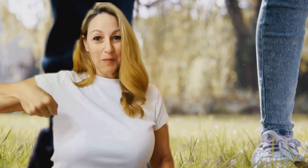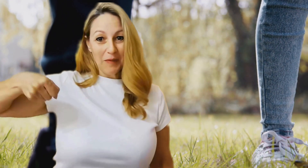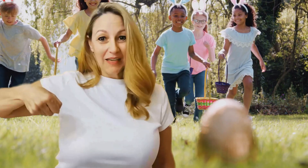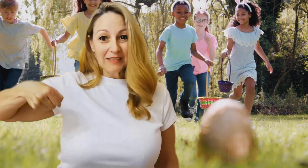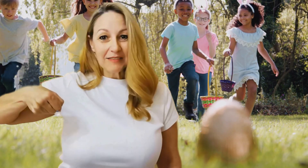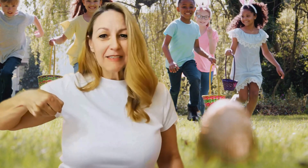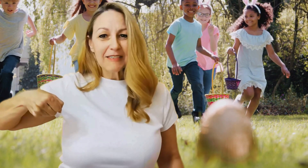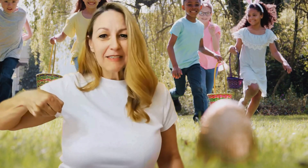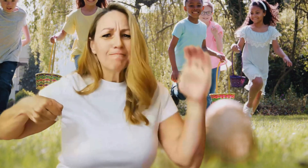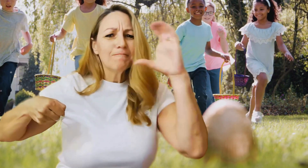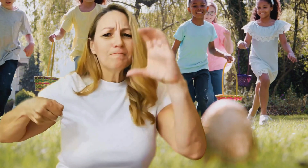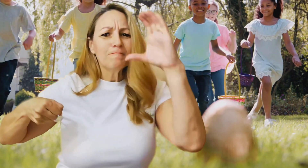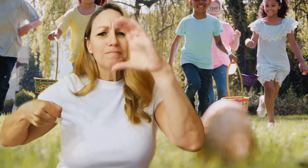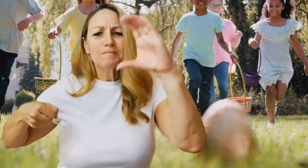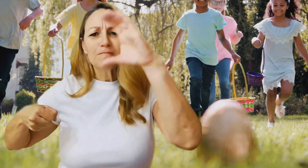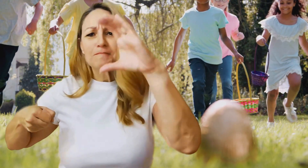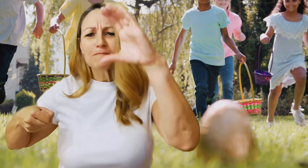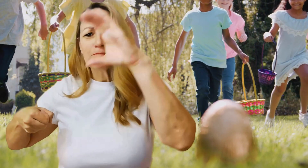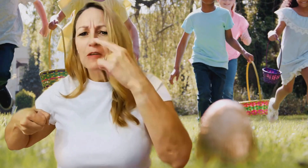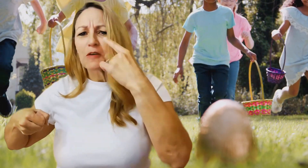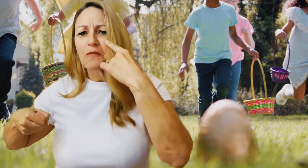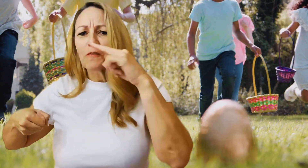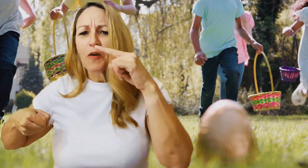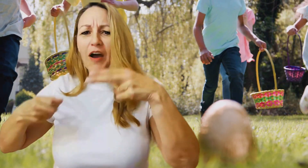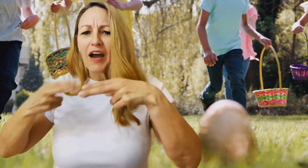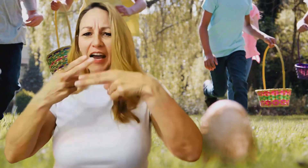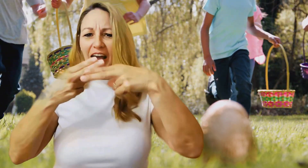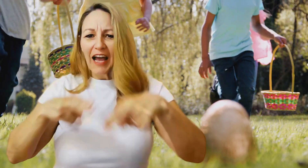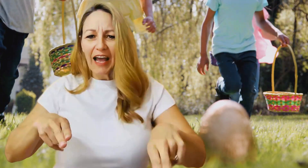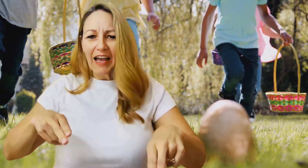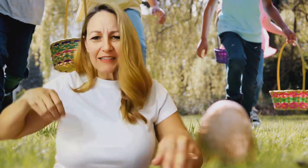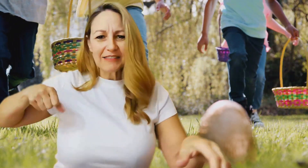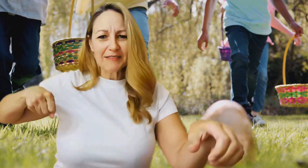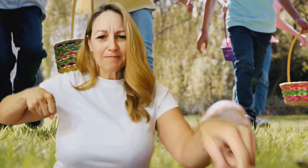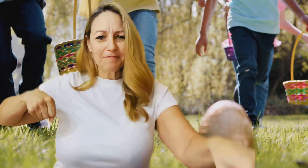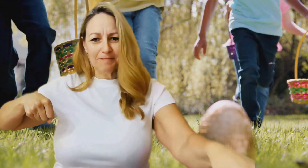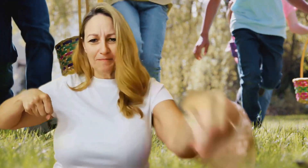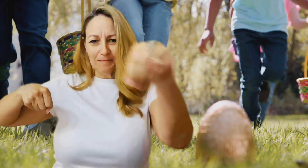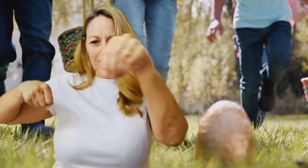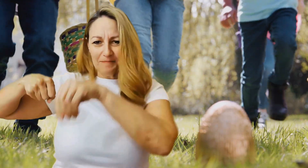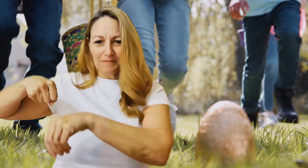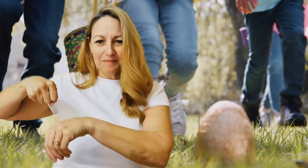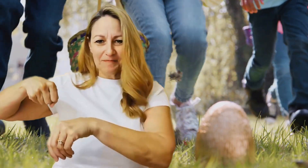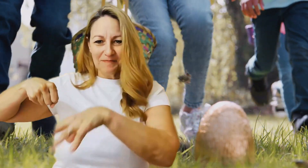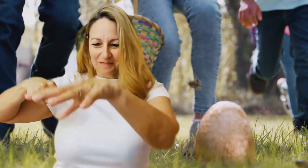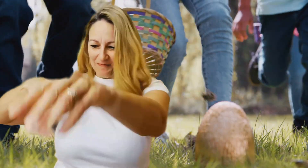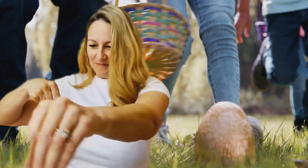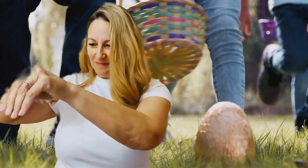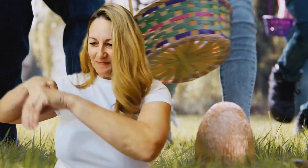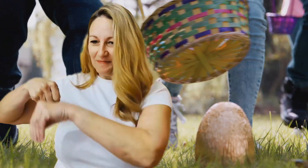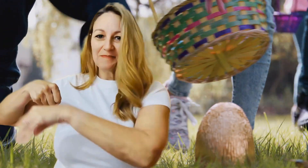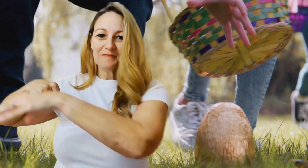You have a basket, you look for eggs, and when you find them, you put them in your basket